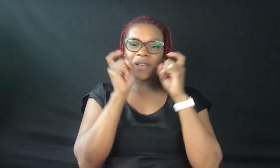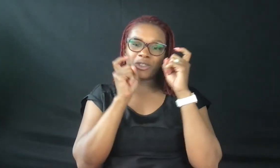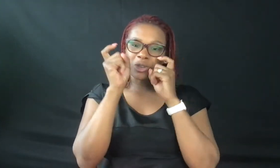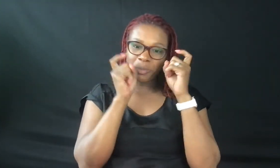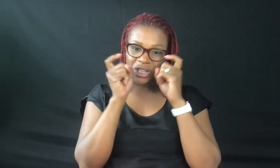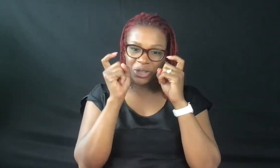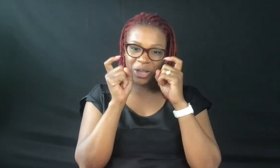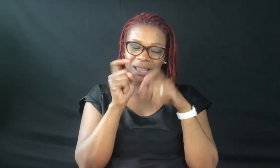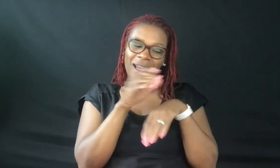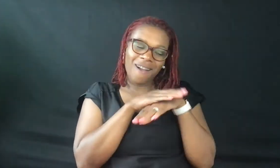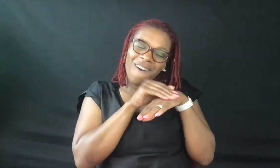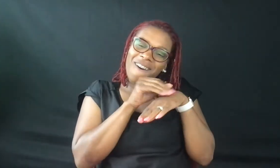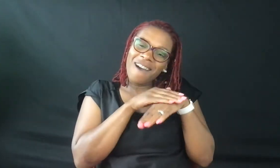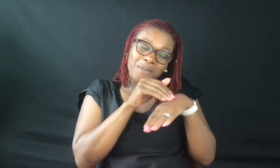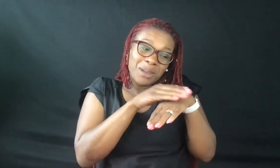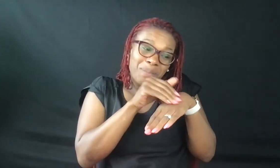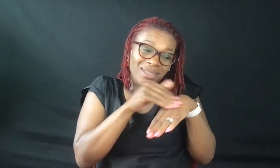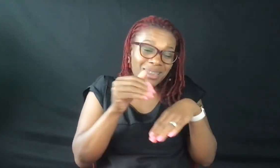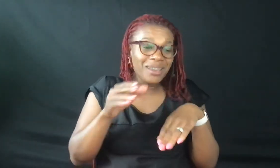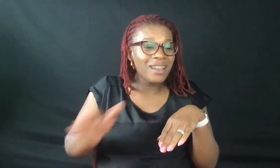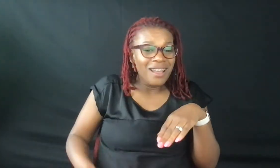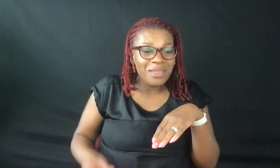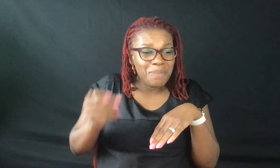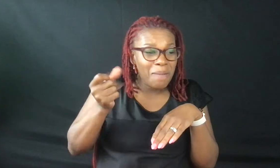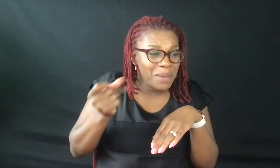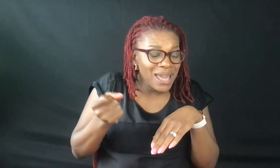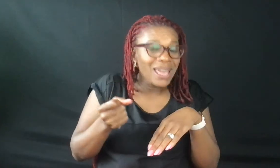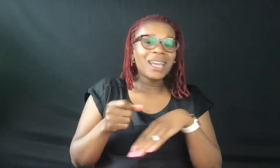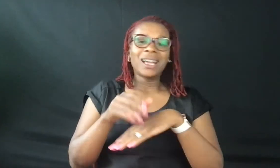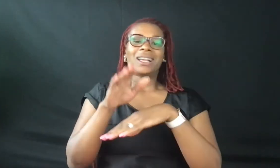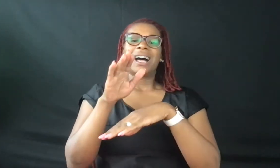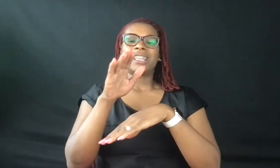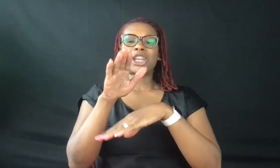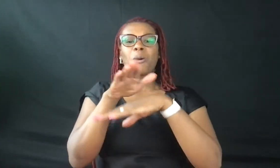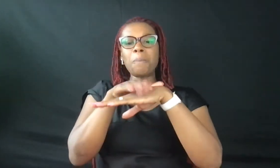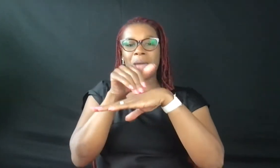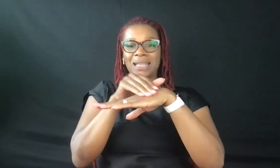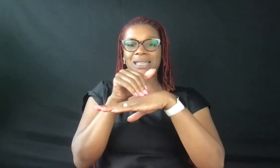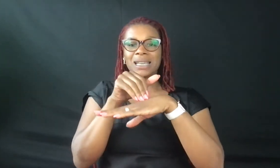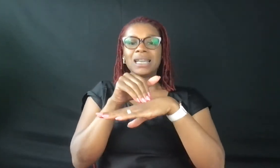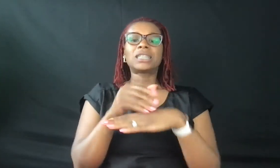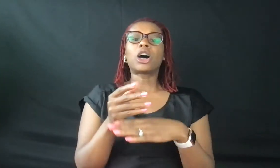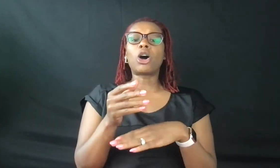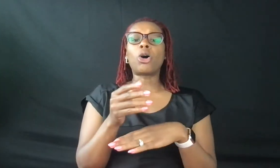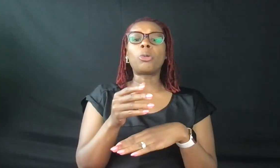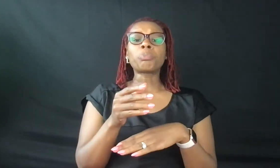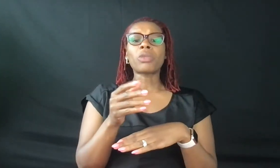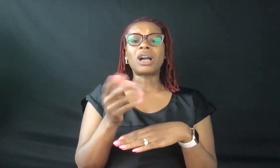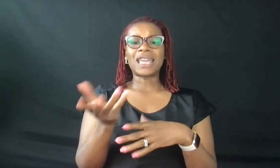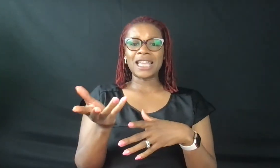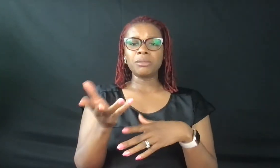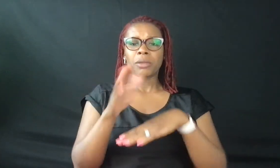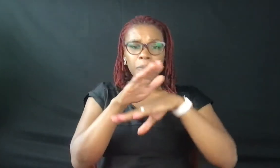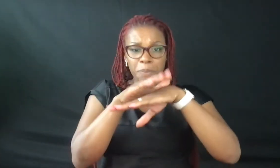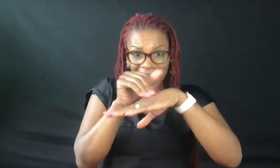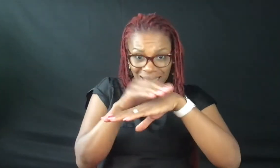facial expression, okay? Like, oh, I want to pet the puppy. So pet. So again,